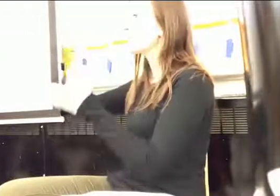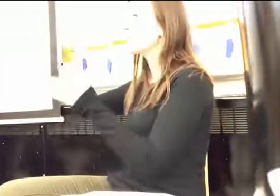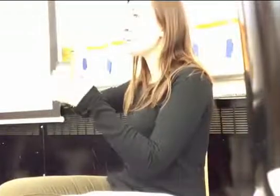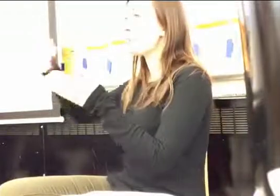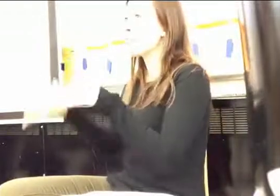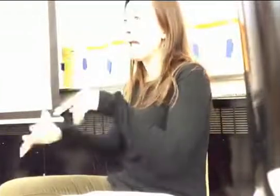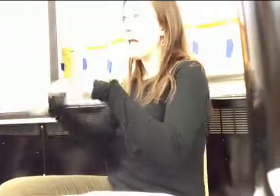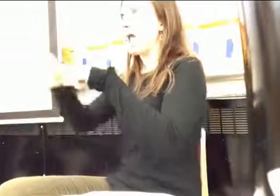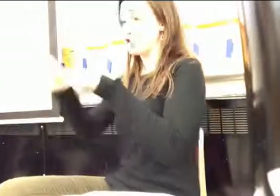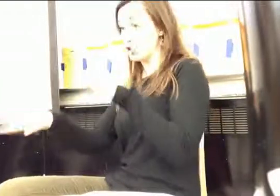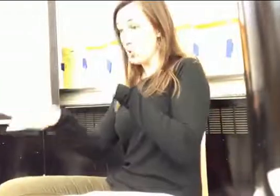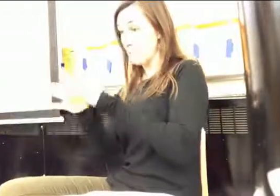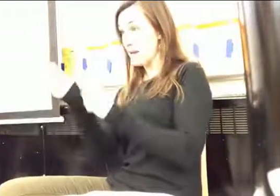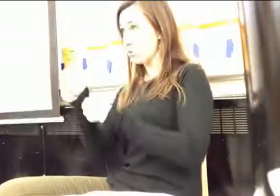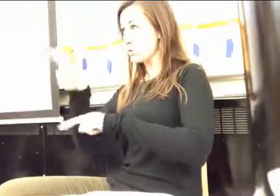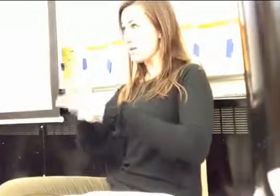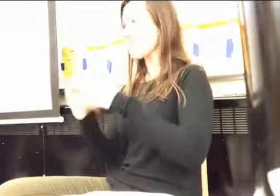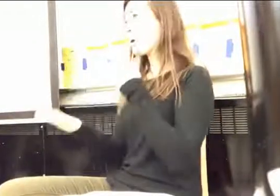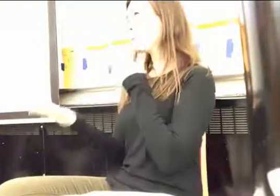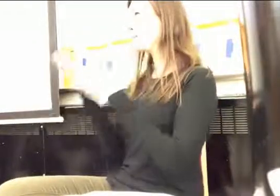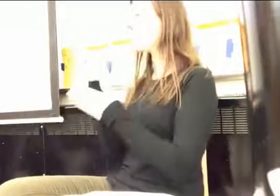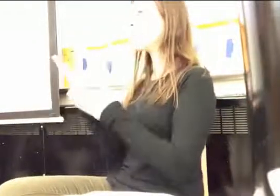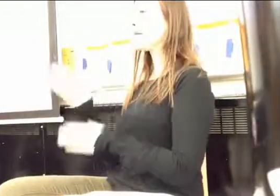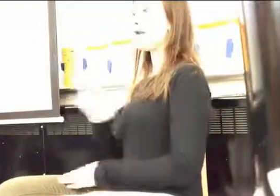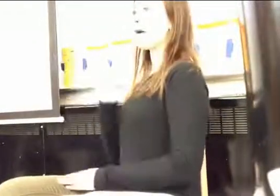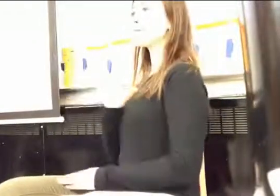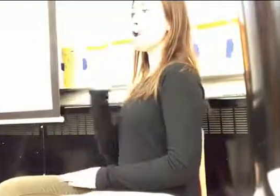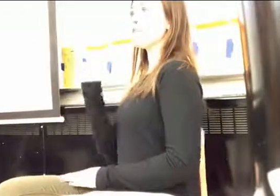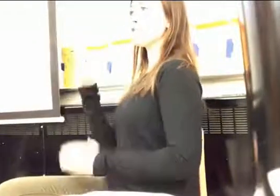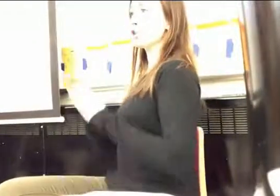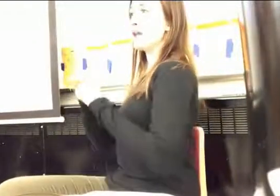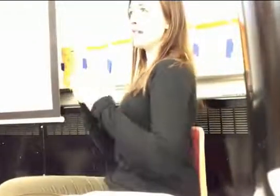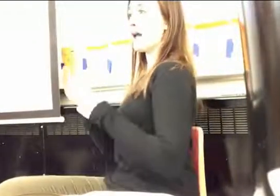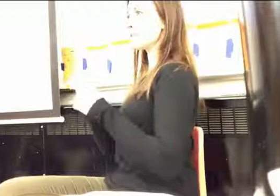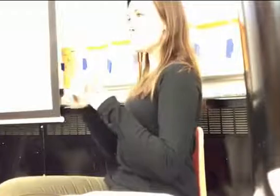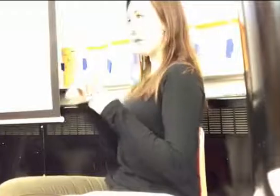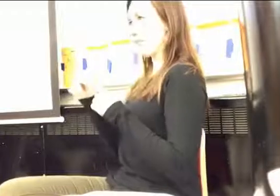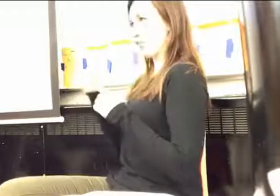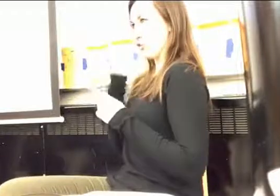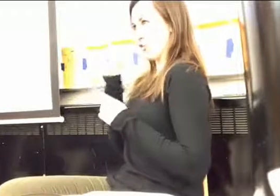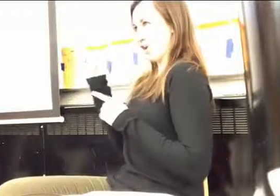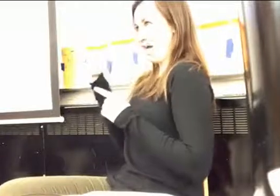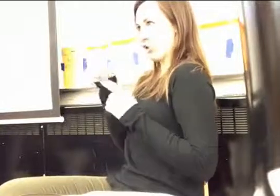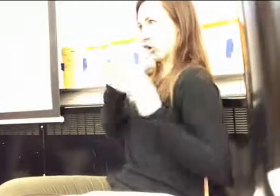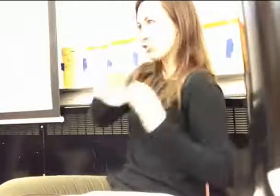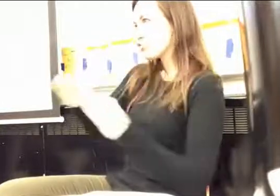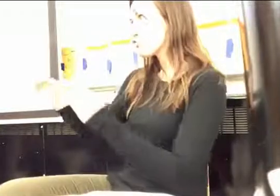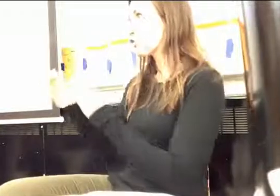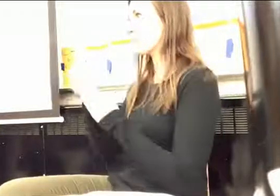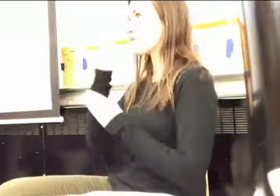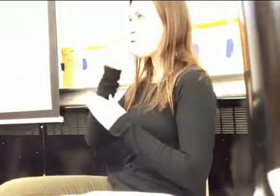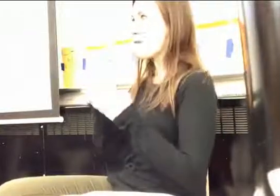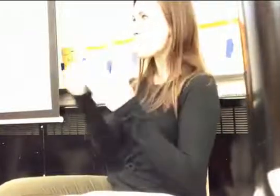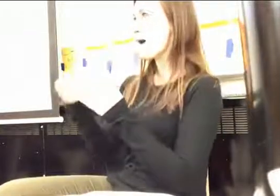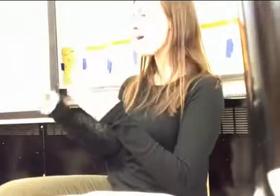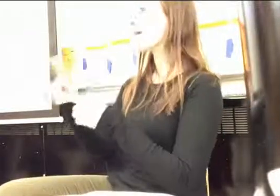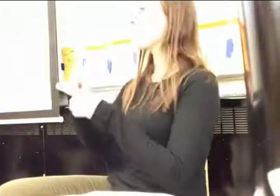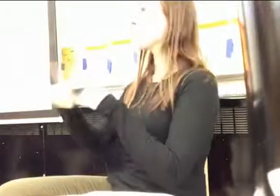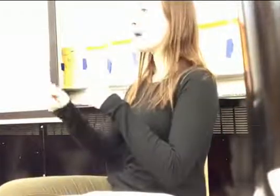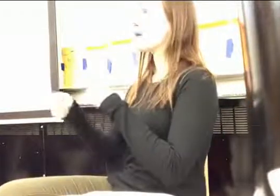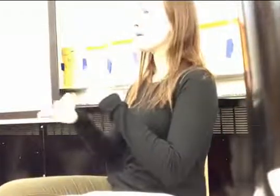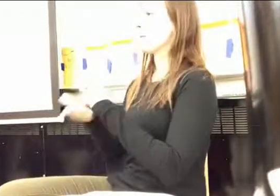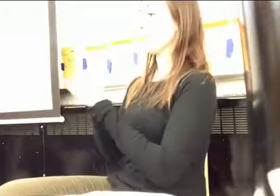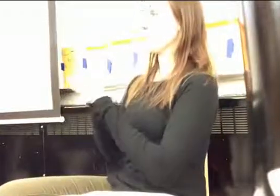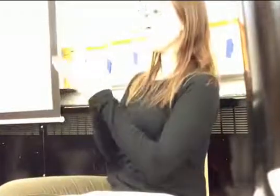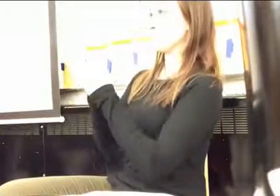There was maybe first class, but there was no select economy or anything like that. Those didn't exist. But what happened is, as companies became more